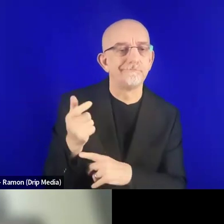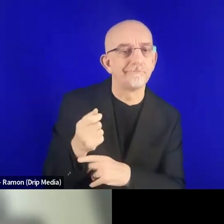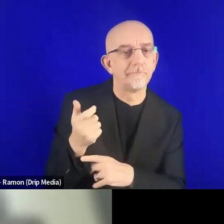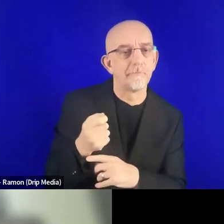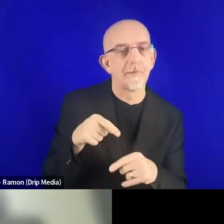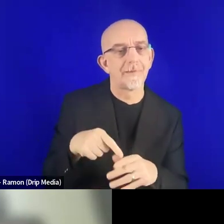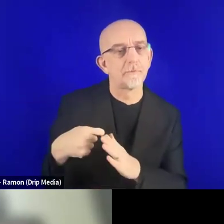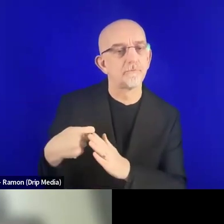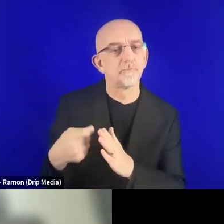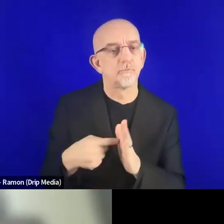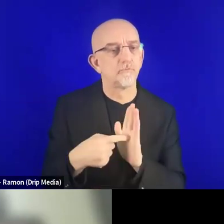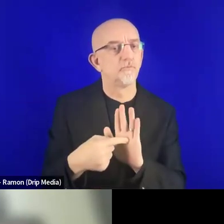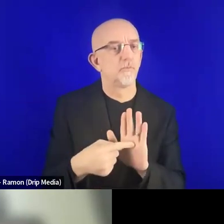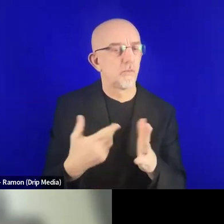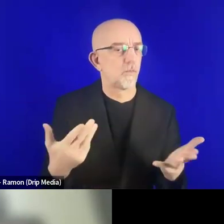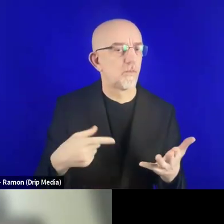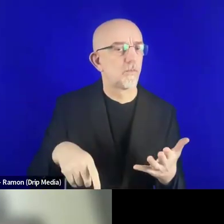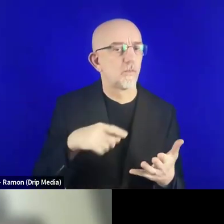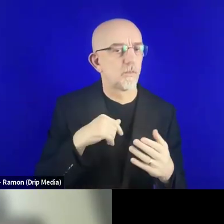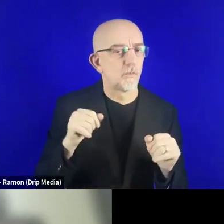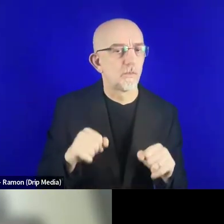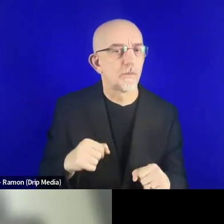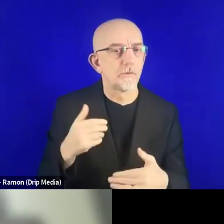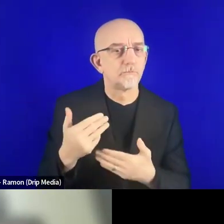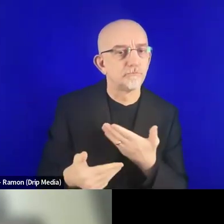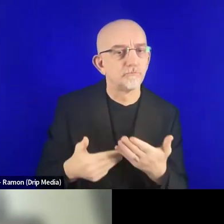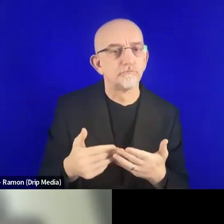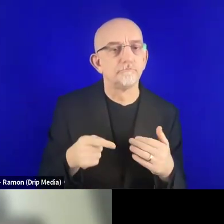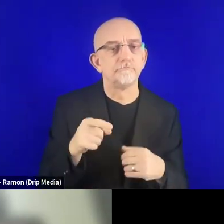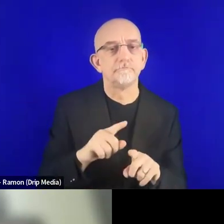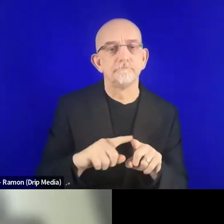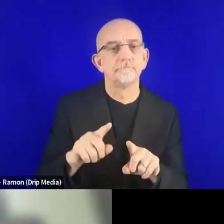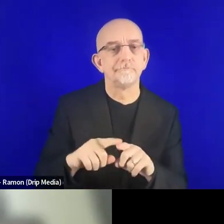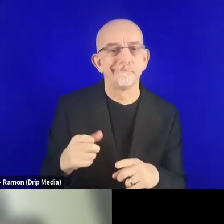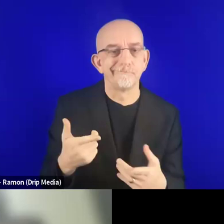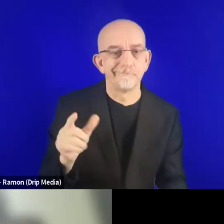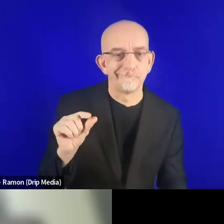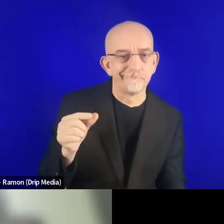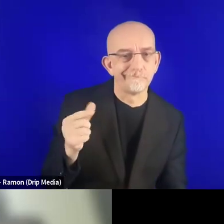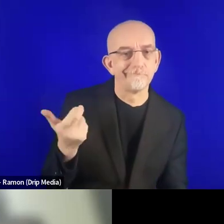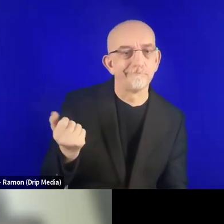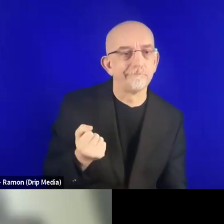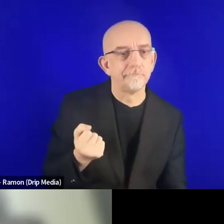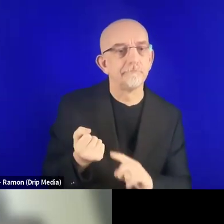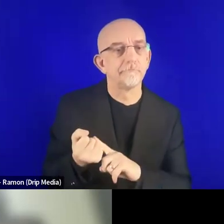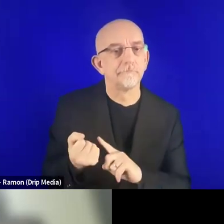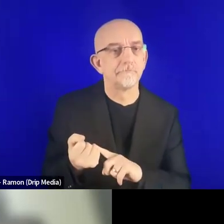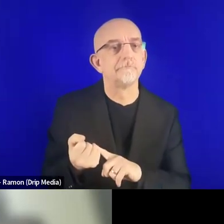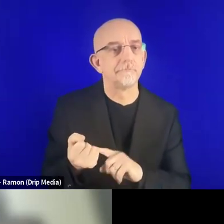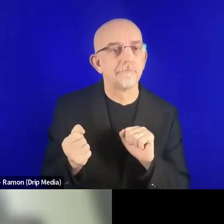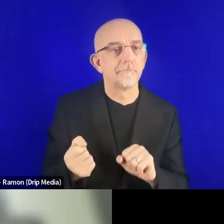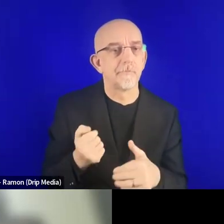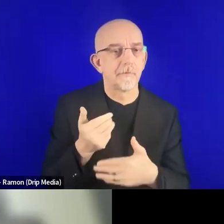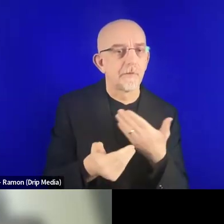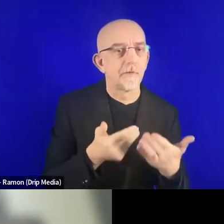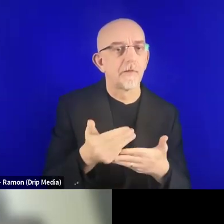now we are really looking at climate and disaster resilience through public works. And it's a great time because India plans to now launch its national adaptation